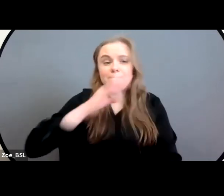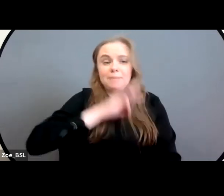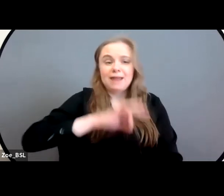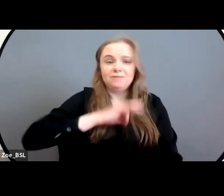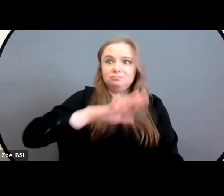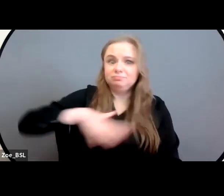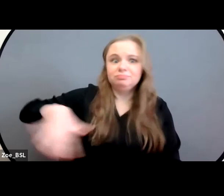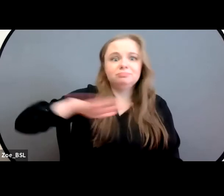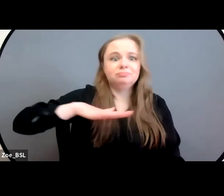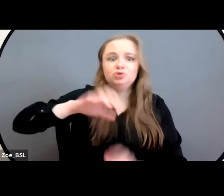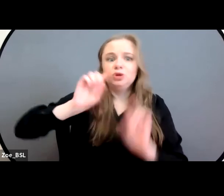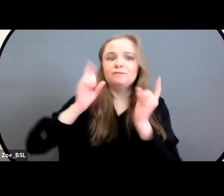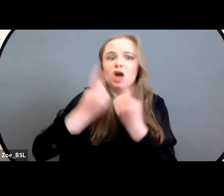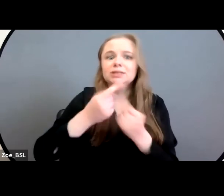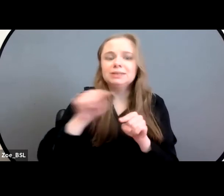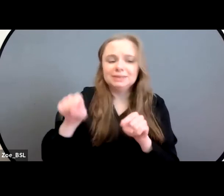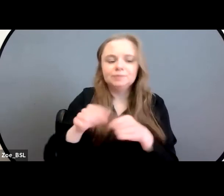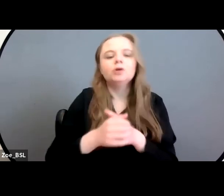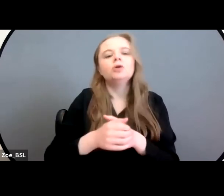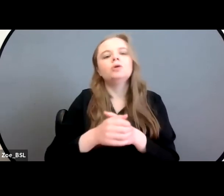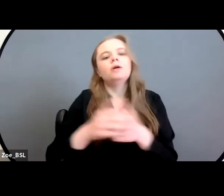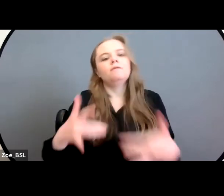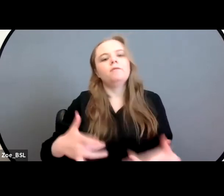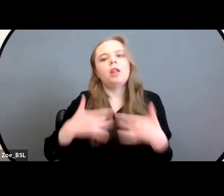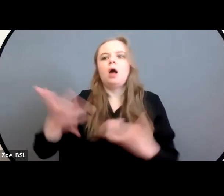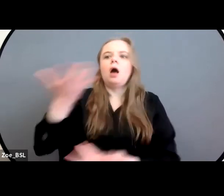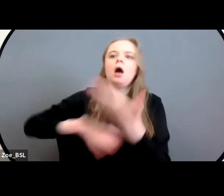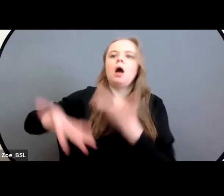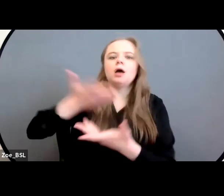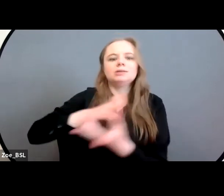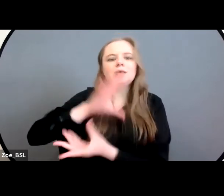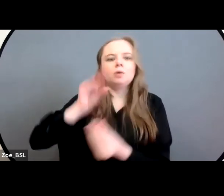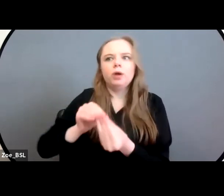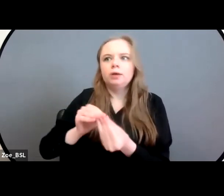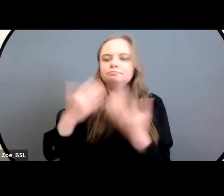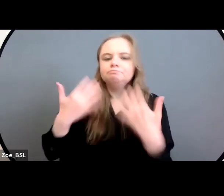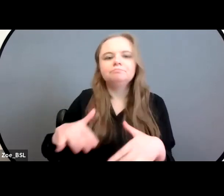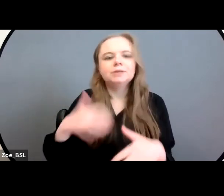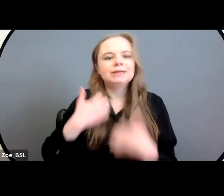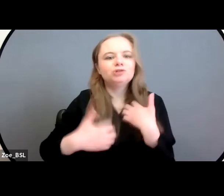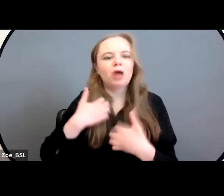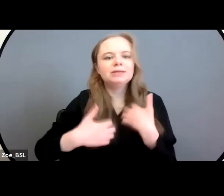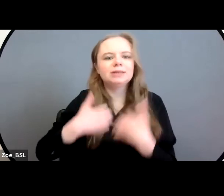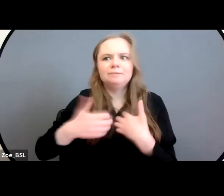So I think that that's a really interesting summary of the challenges and of those important next steps.